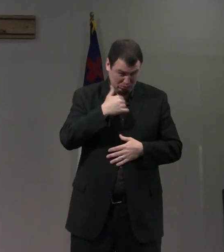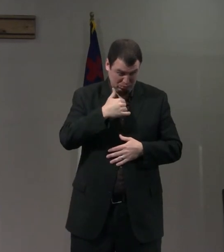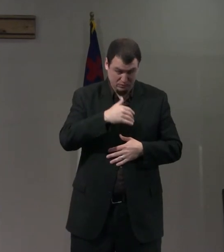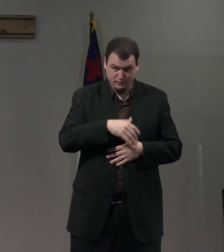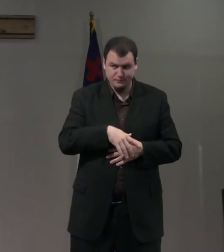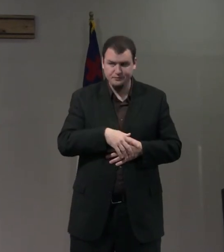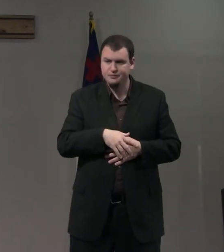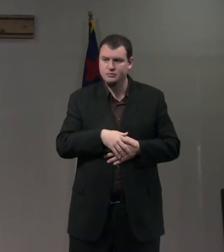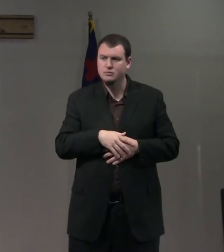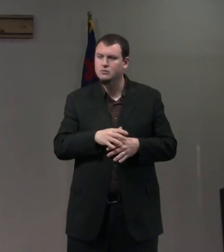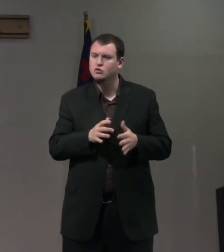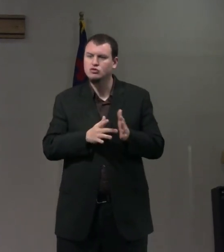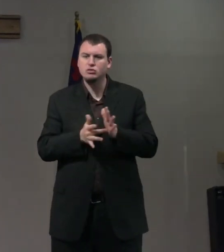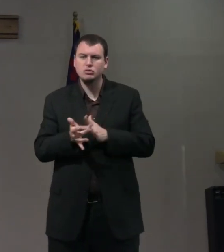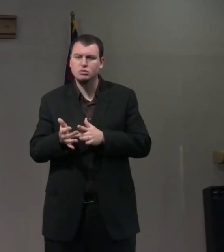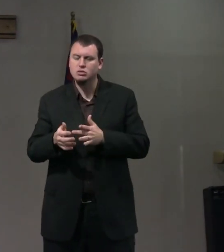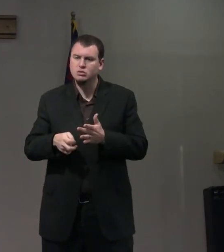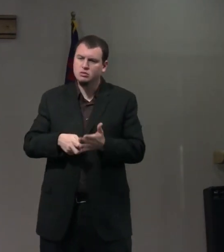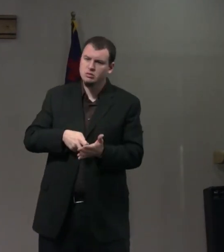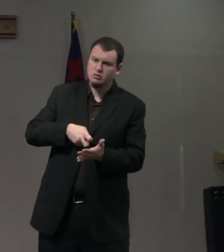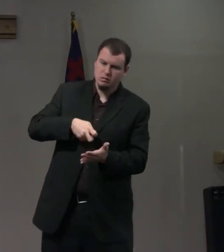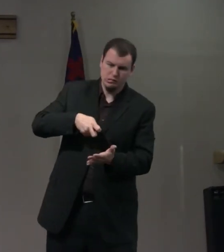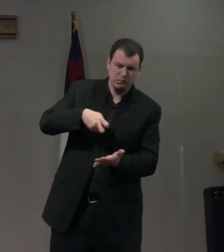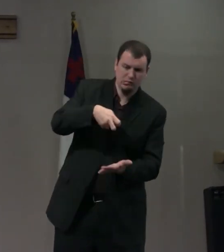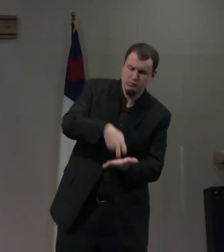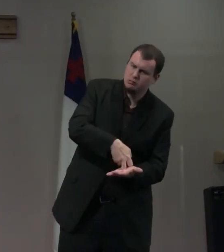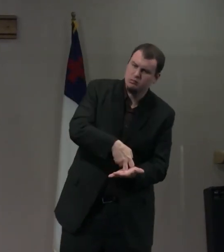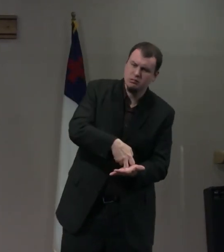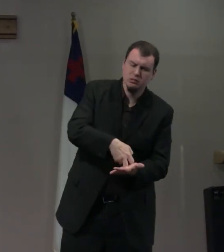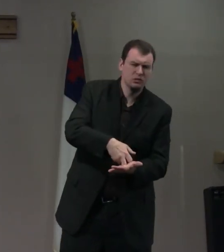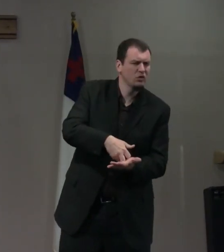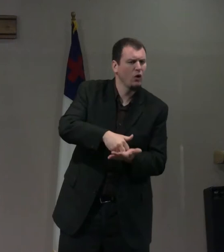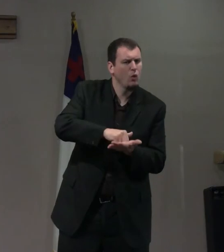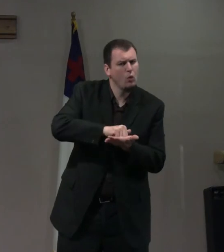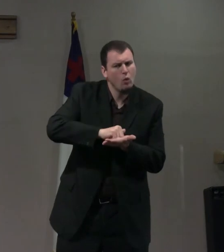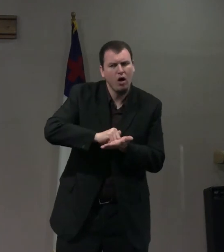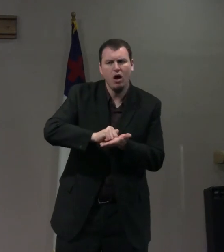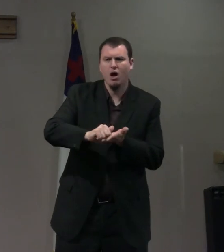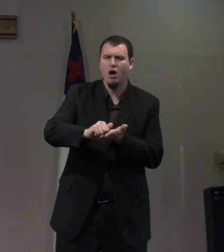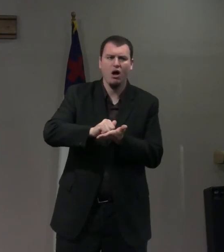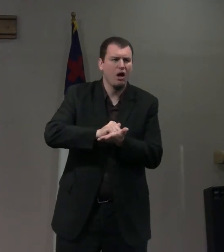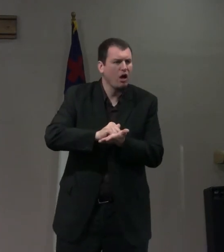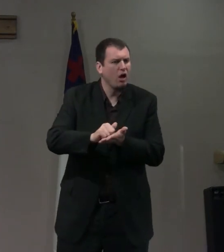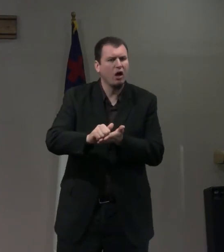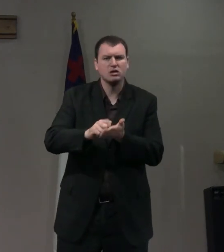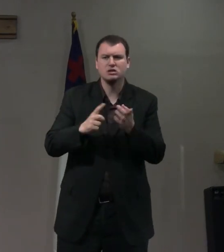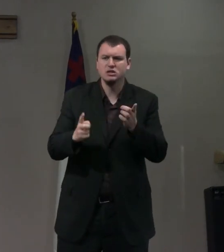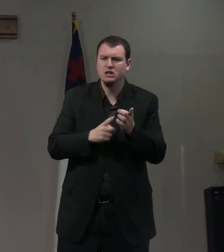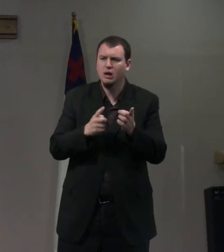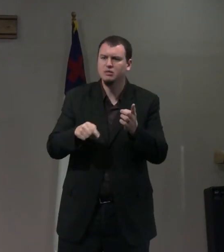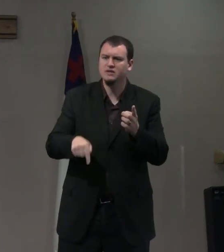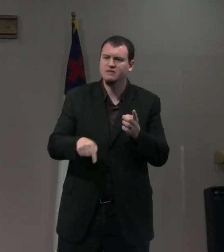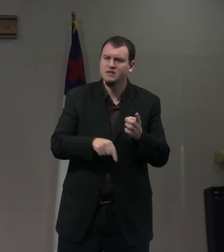dirty. They must have smelled. But Jesus knelt and washed the